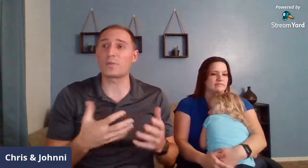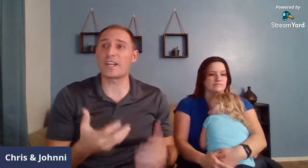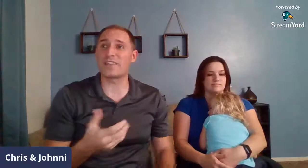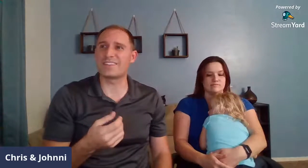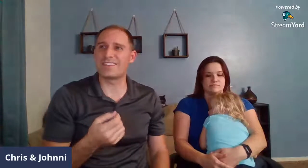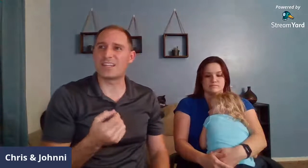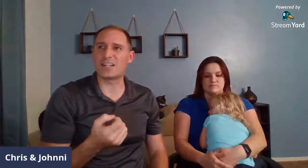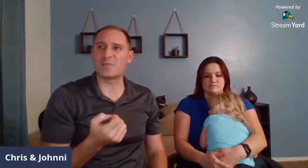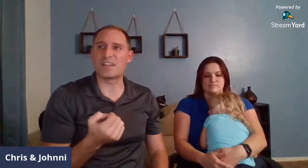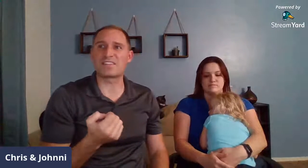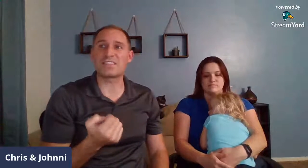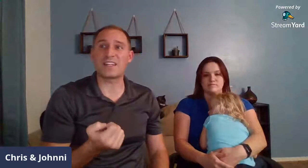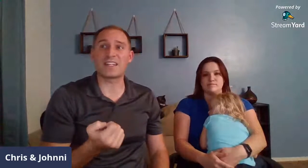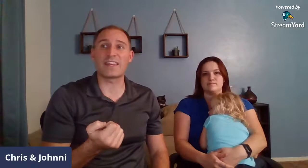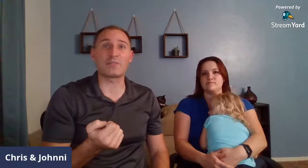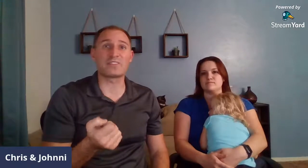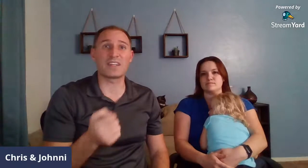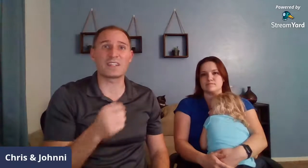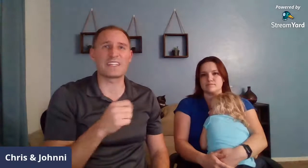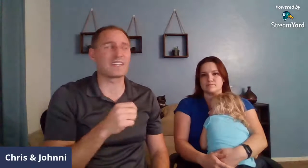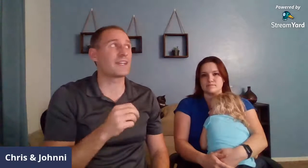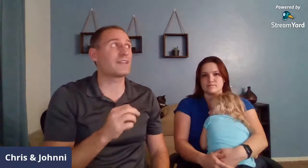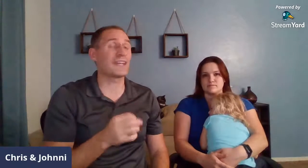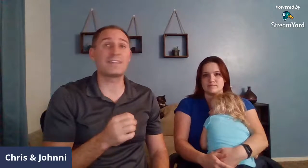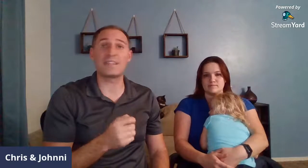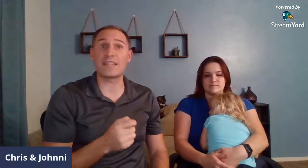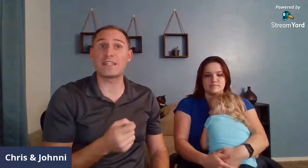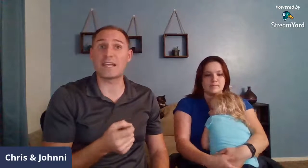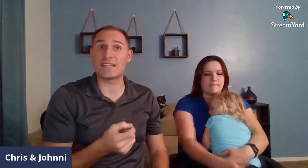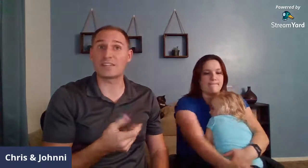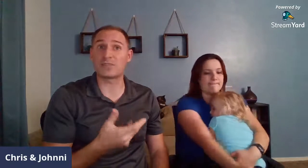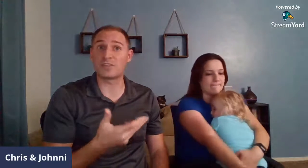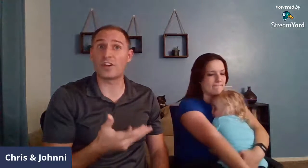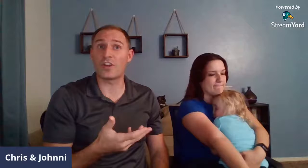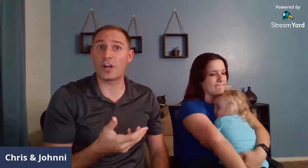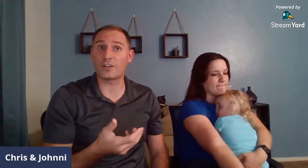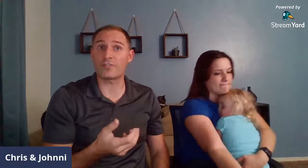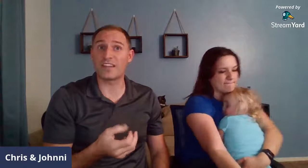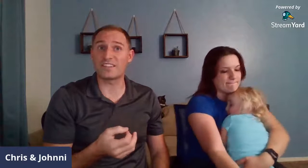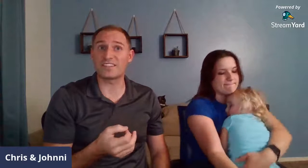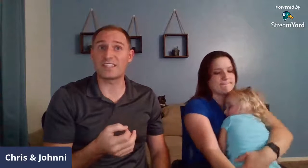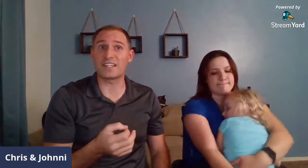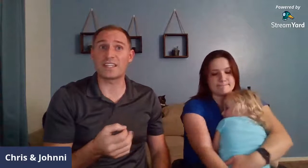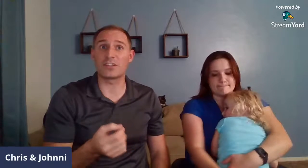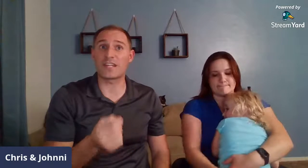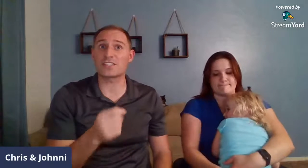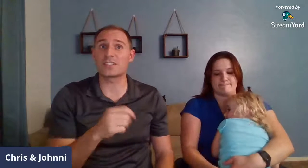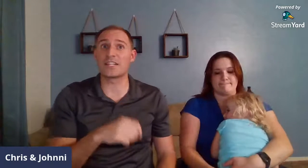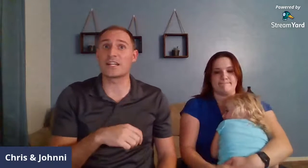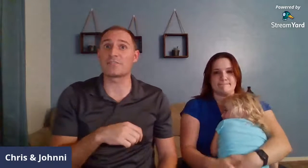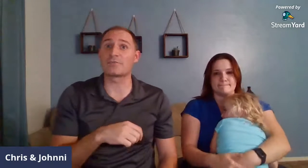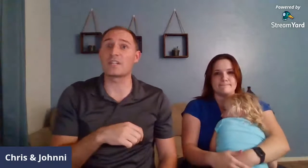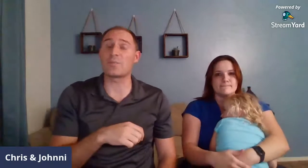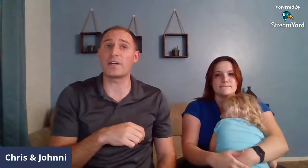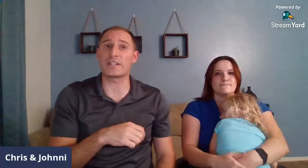out a study that was done in 1999. It was called the Hart-Risley study, and you can actually read up on it